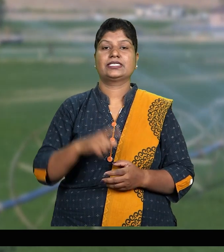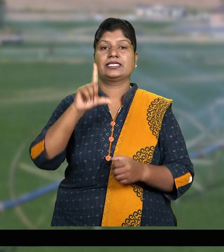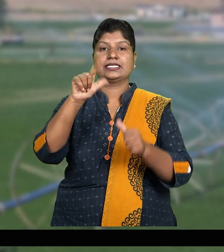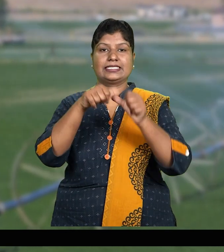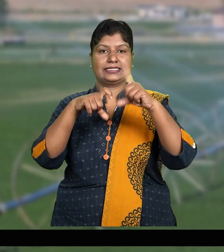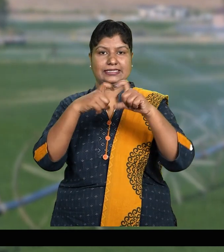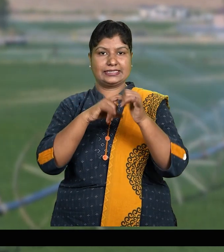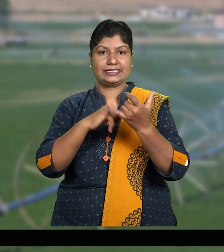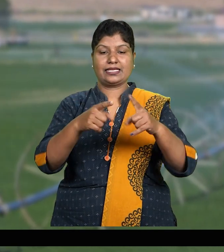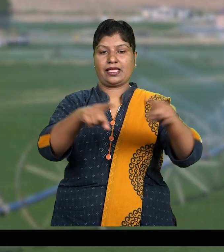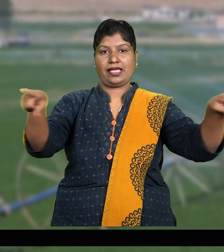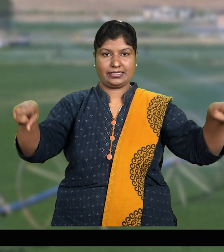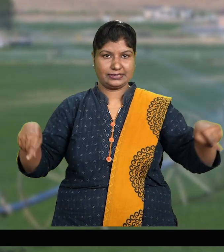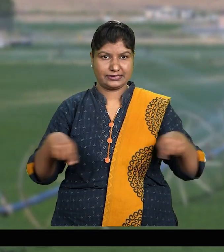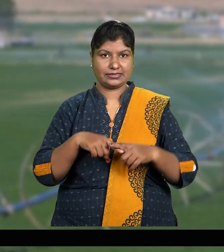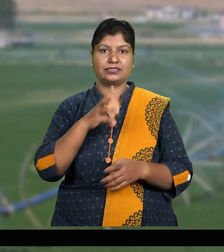lakes,